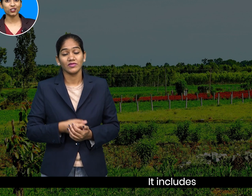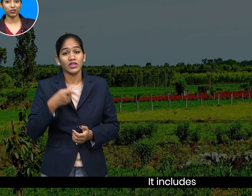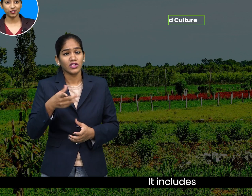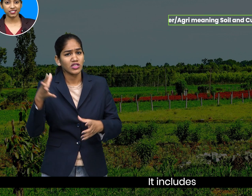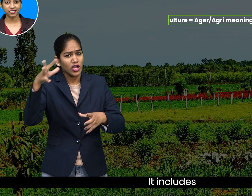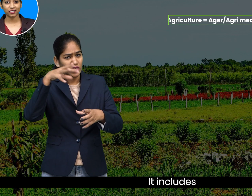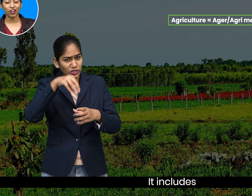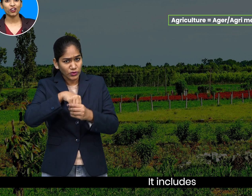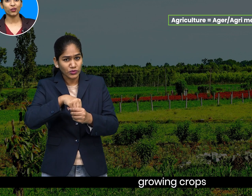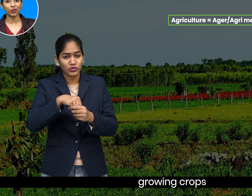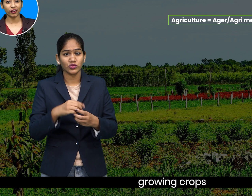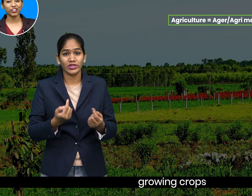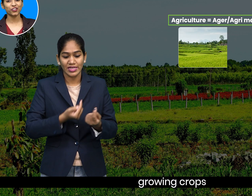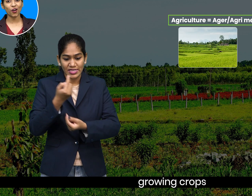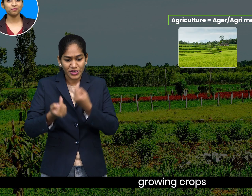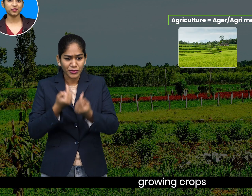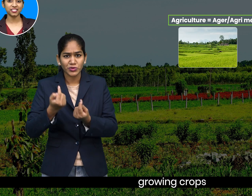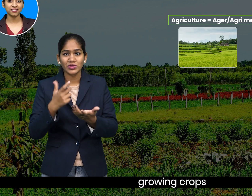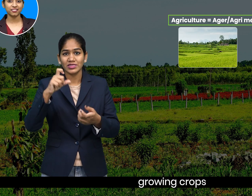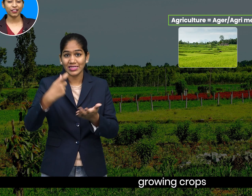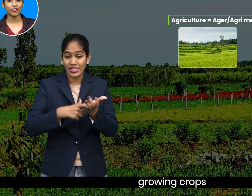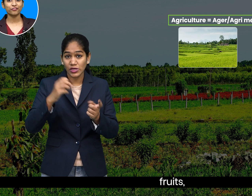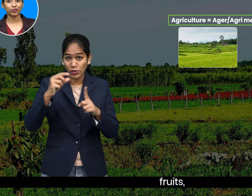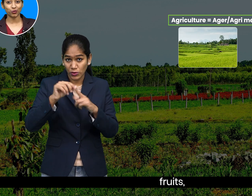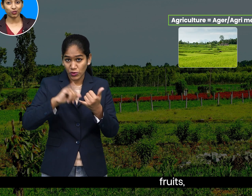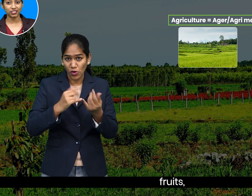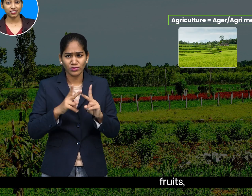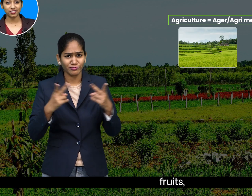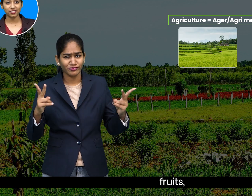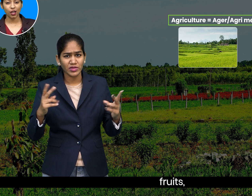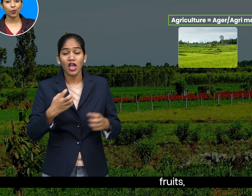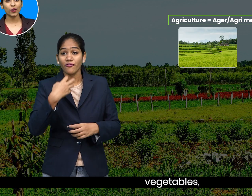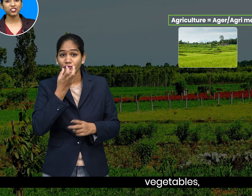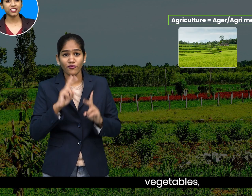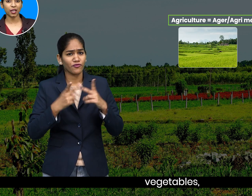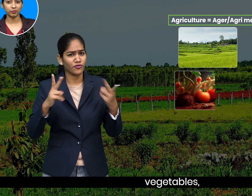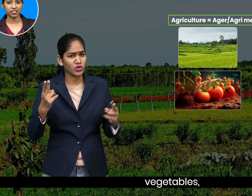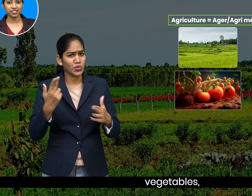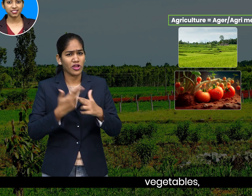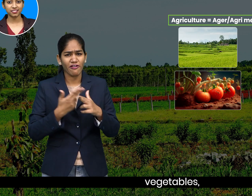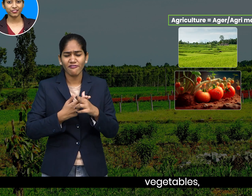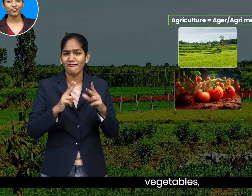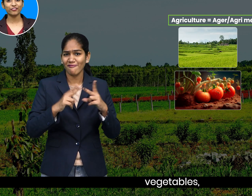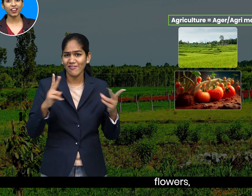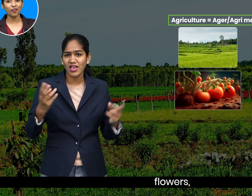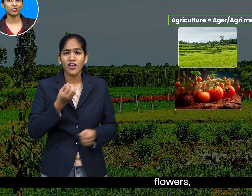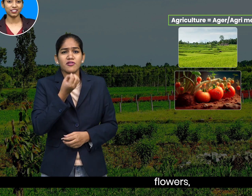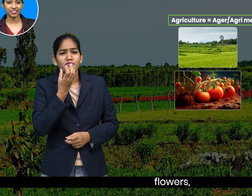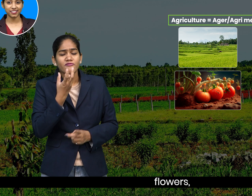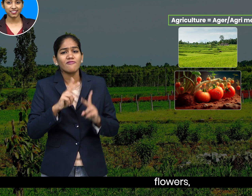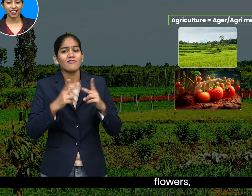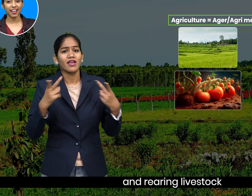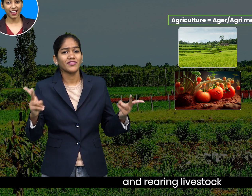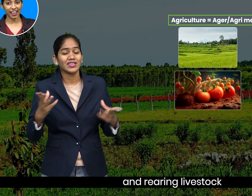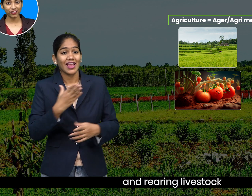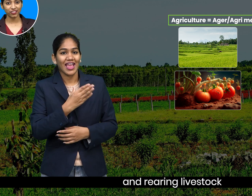It includes growing crops, fruits, vegetables,